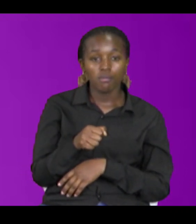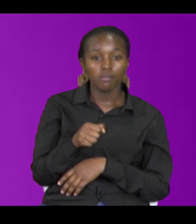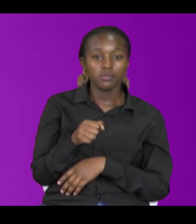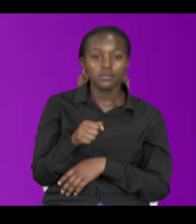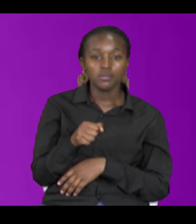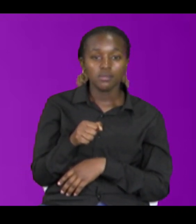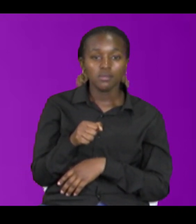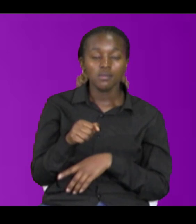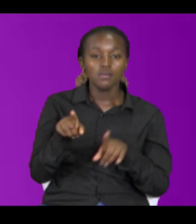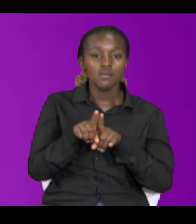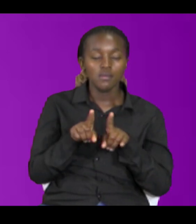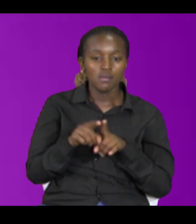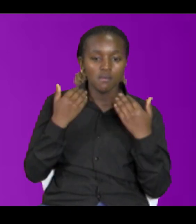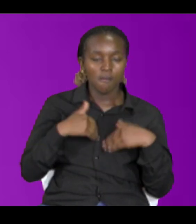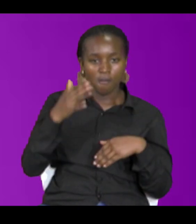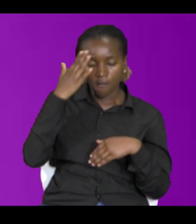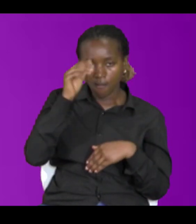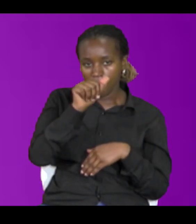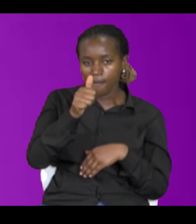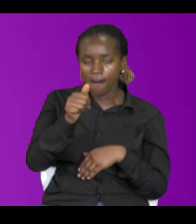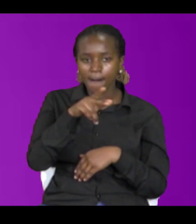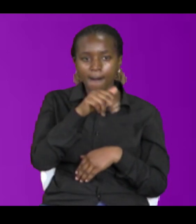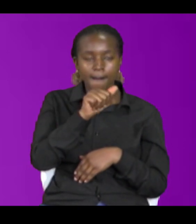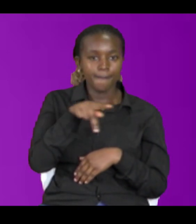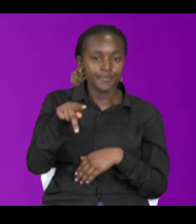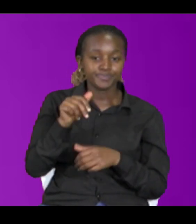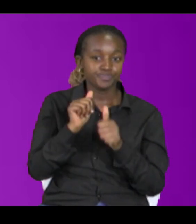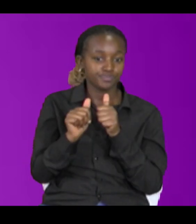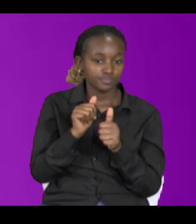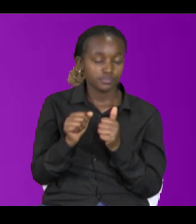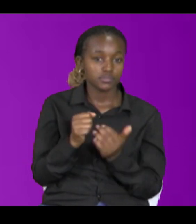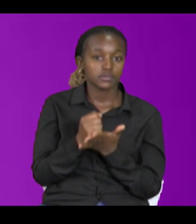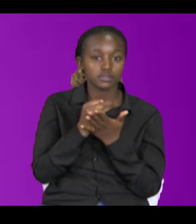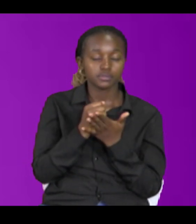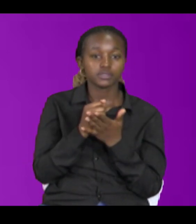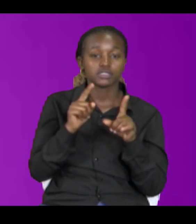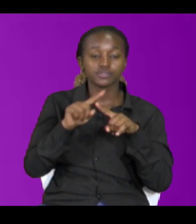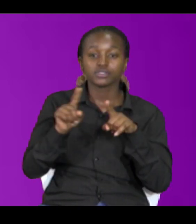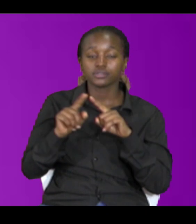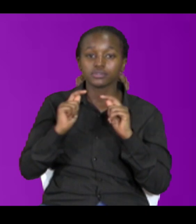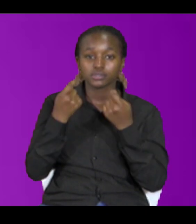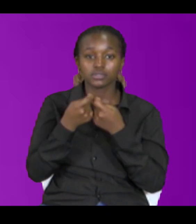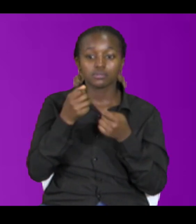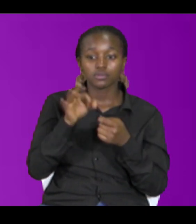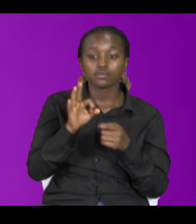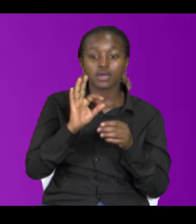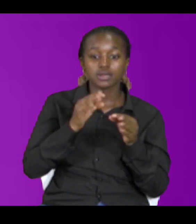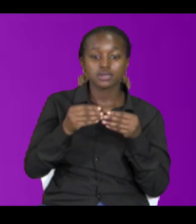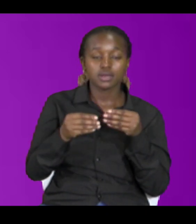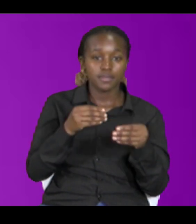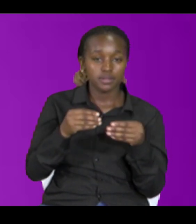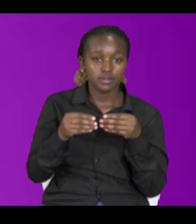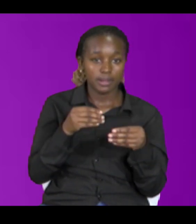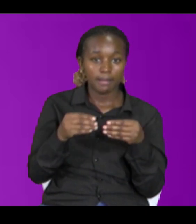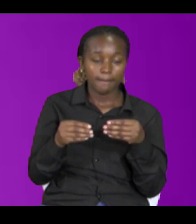maybe there can be other apps which can help other types of disability to